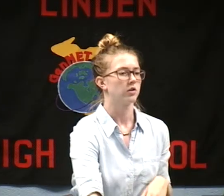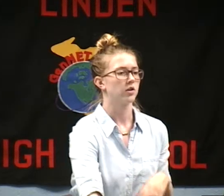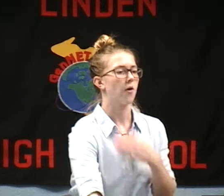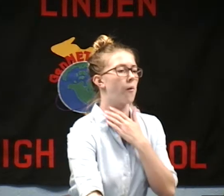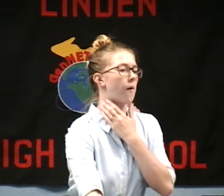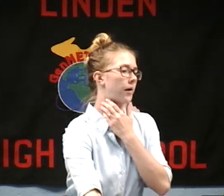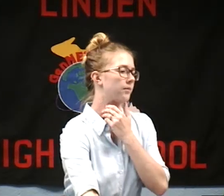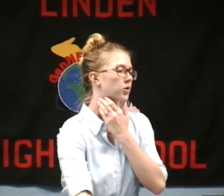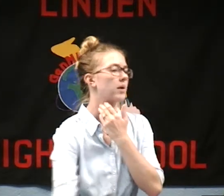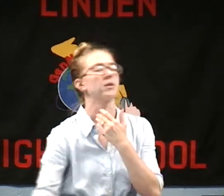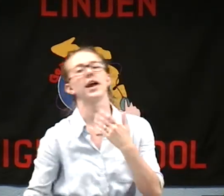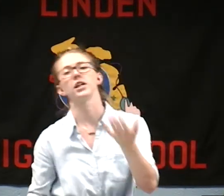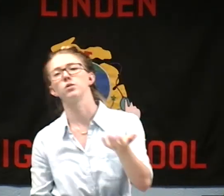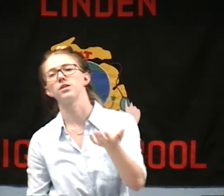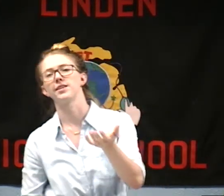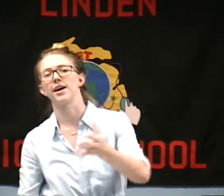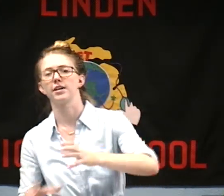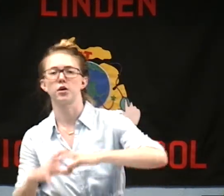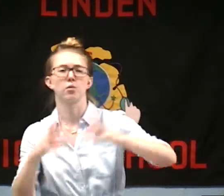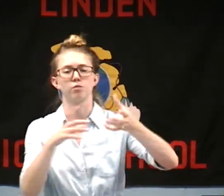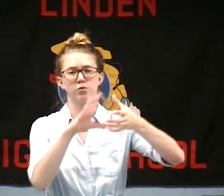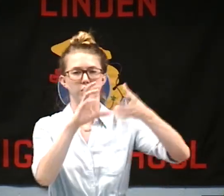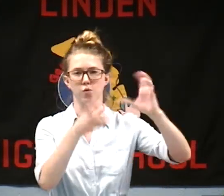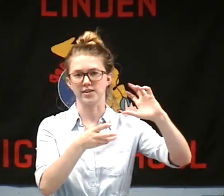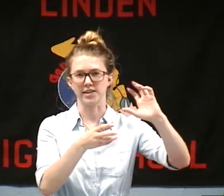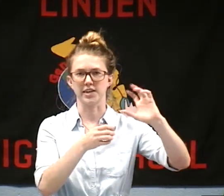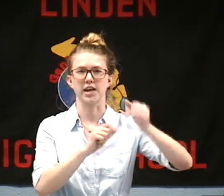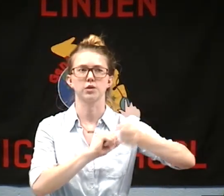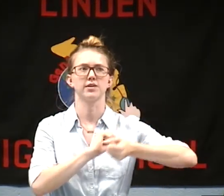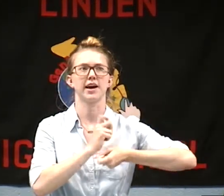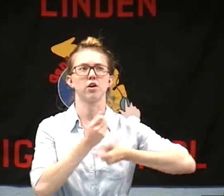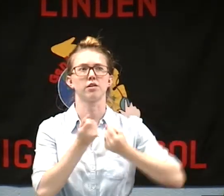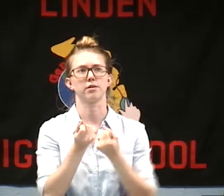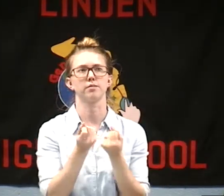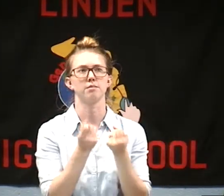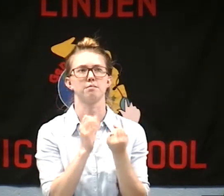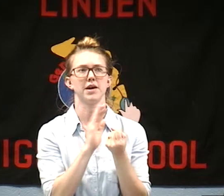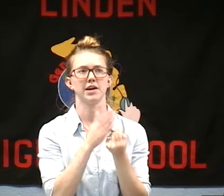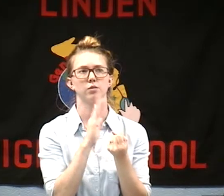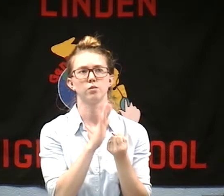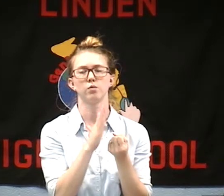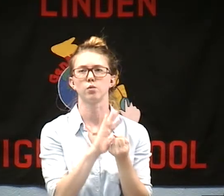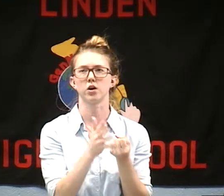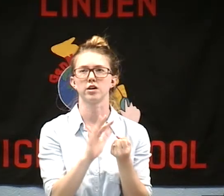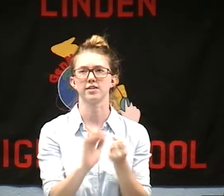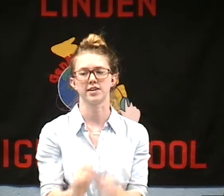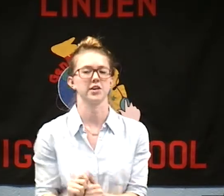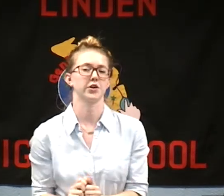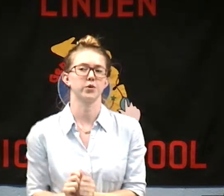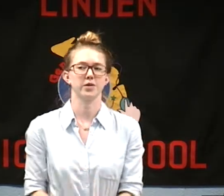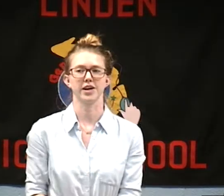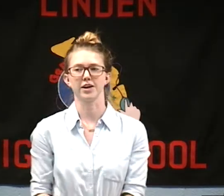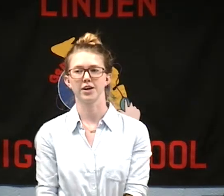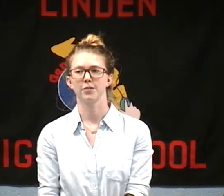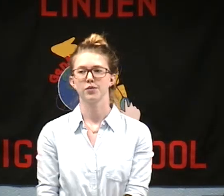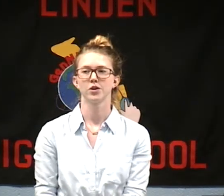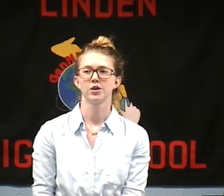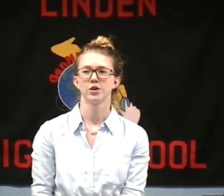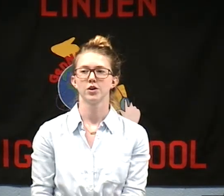So maybe Kayla would sign, like, during one scene, Kayla would sign all the main words, and Siri would be like, That's a High School